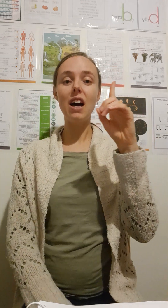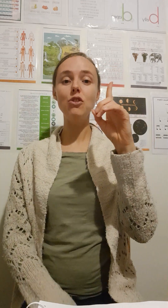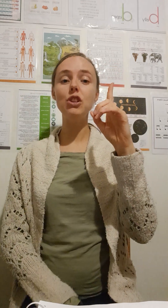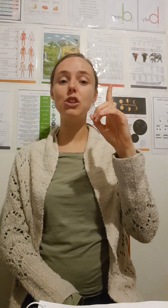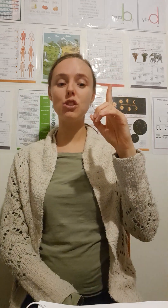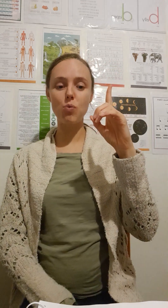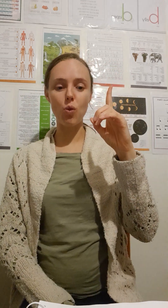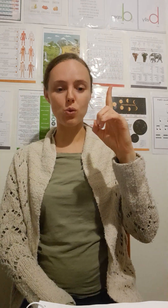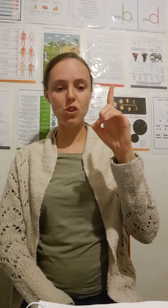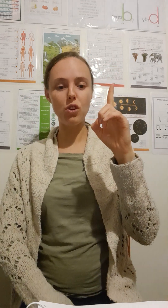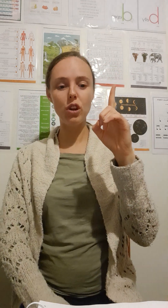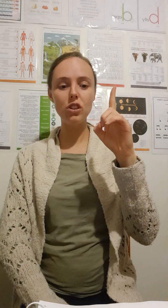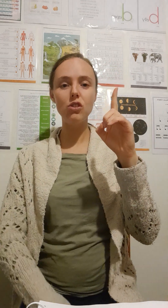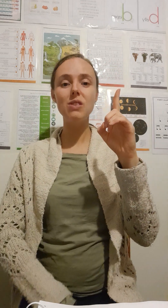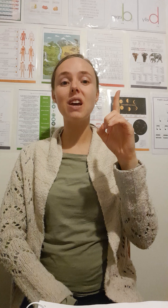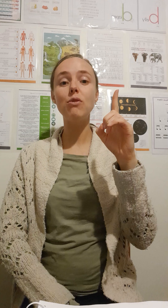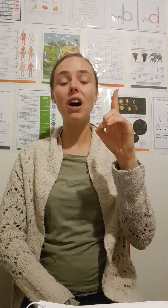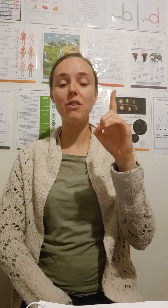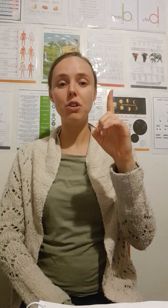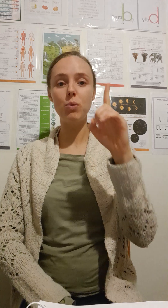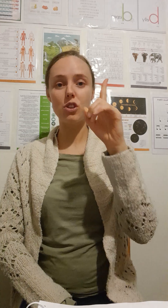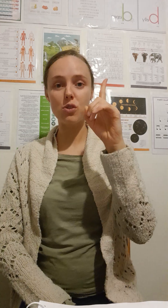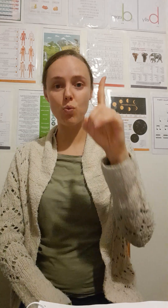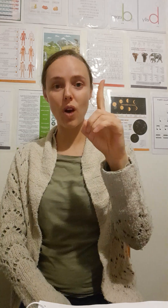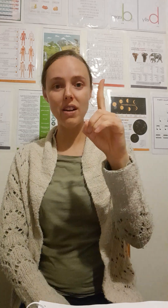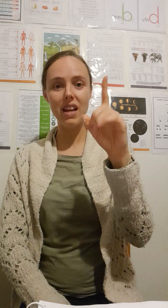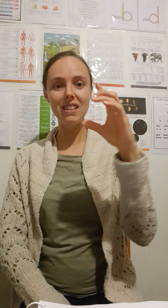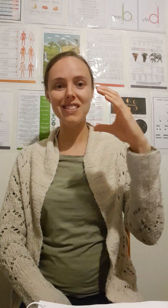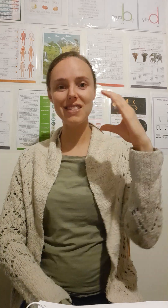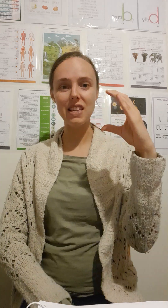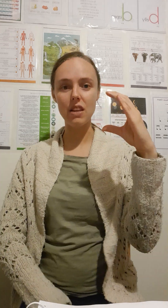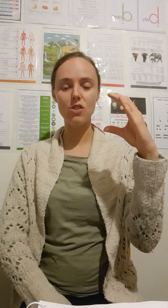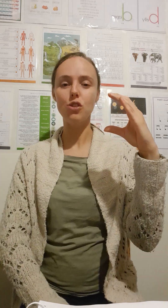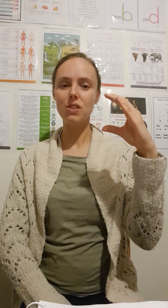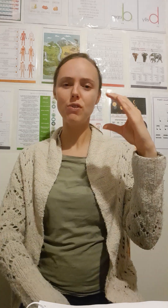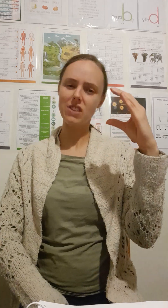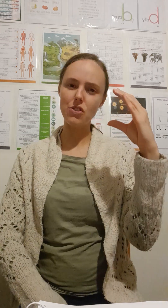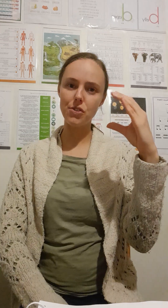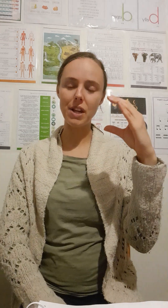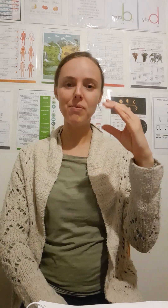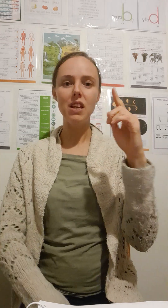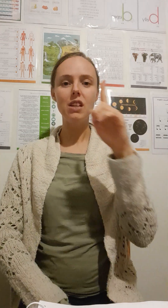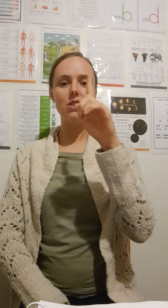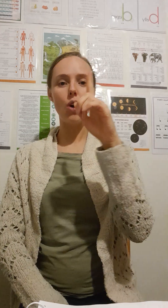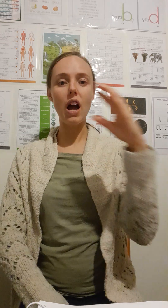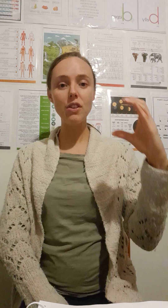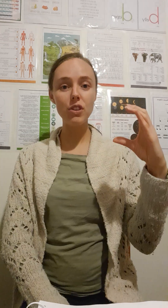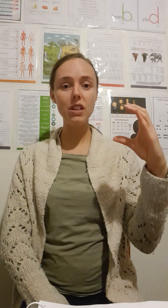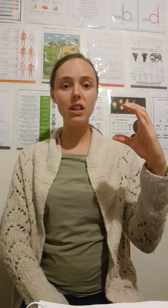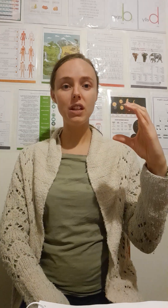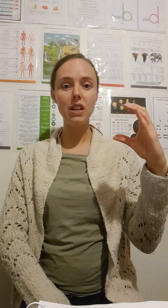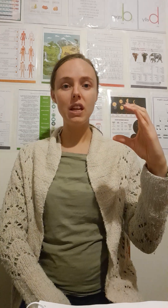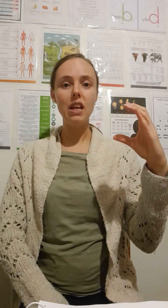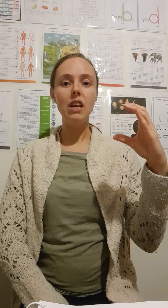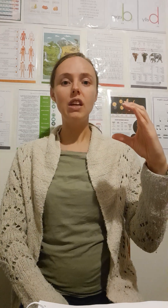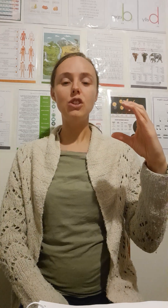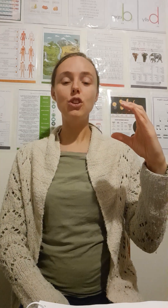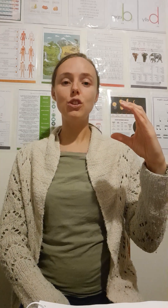100 Years' War. So you're going to do the sign for 100, which is 1 and a C. So C for century. So 100